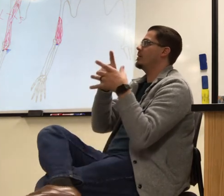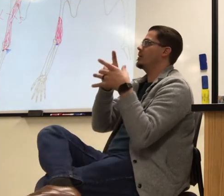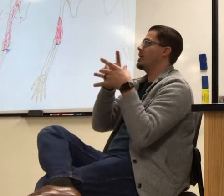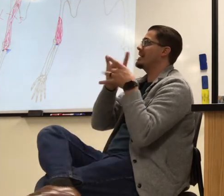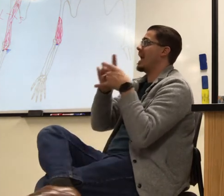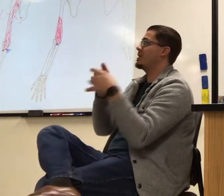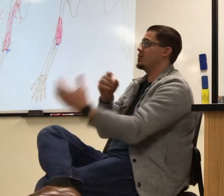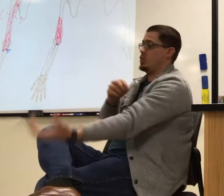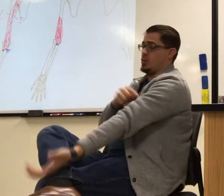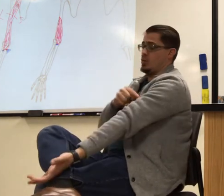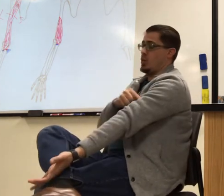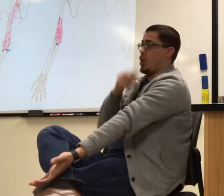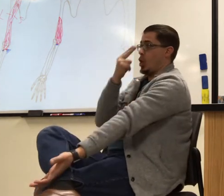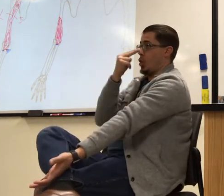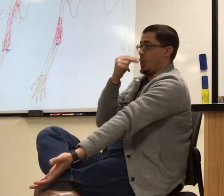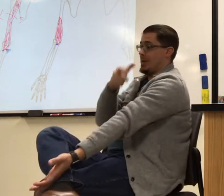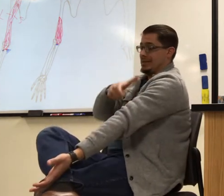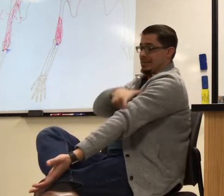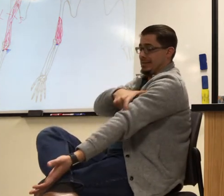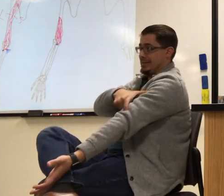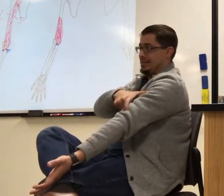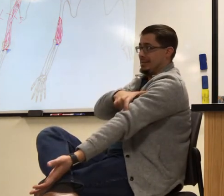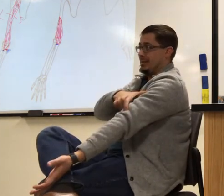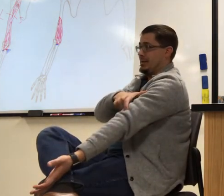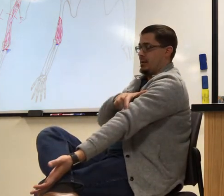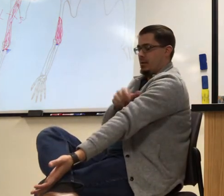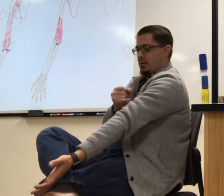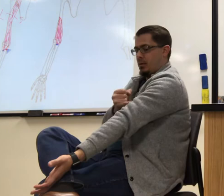that has an attachment